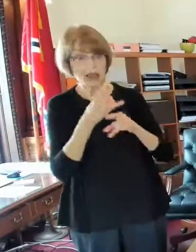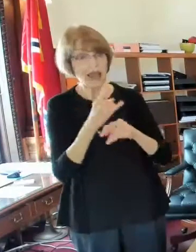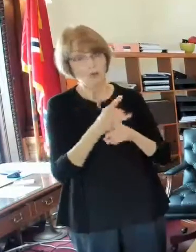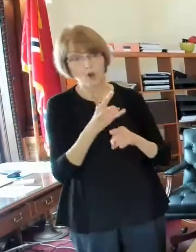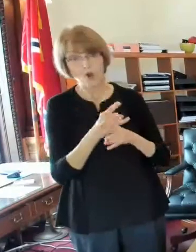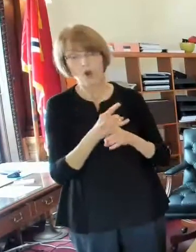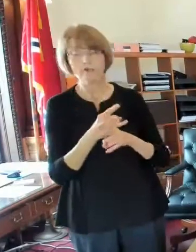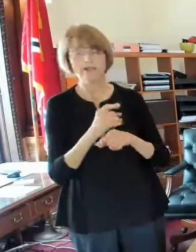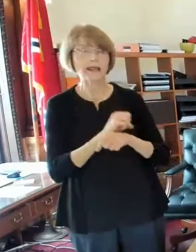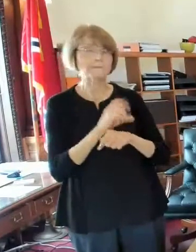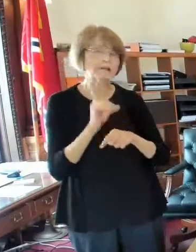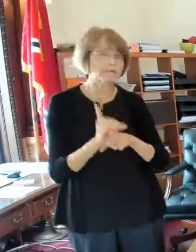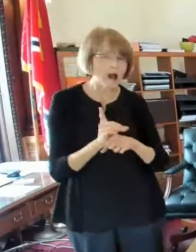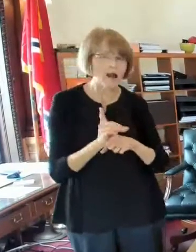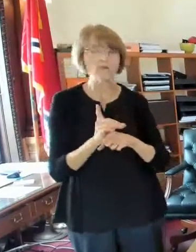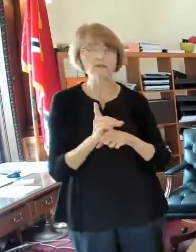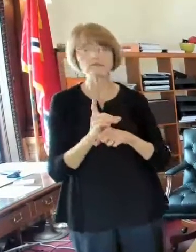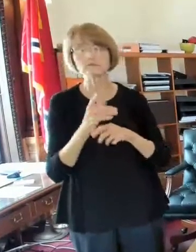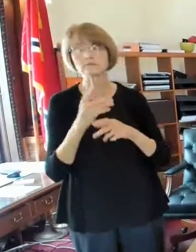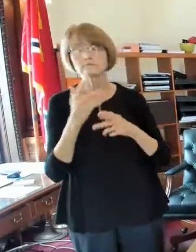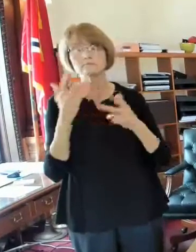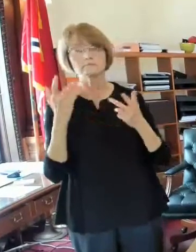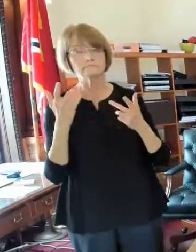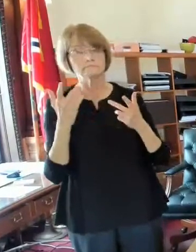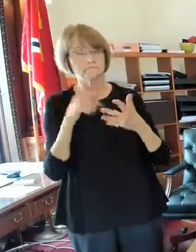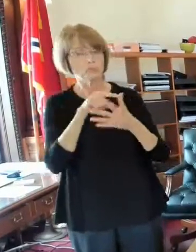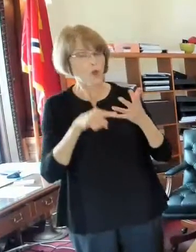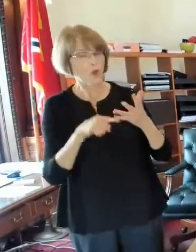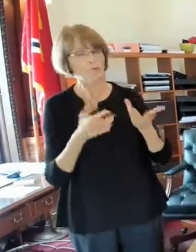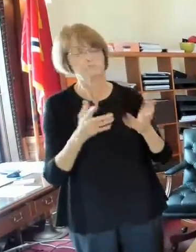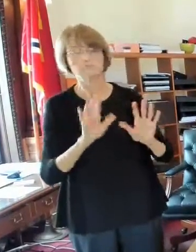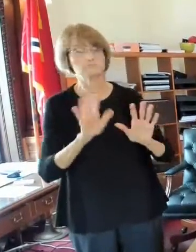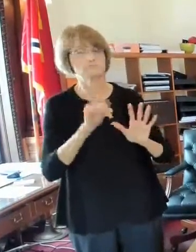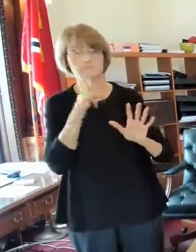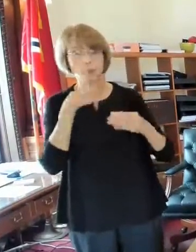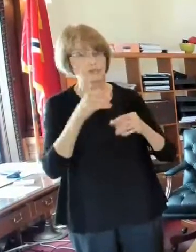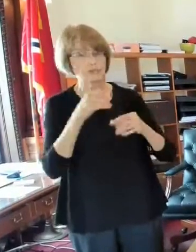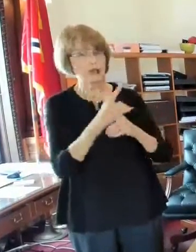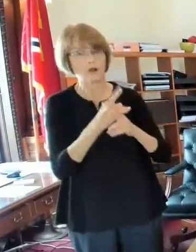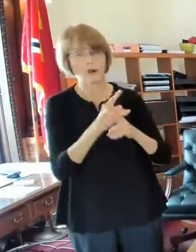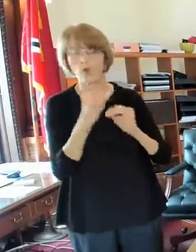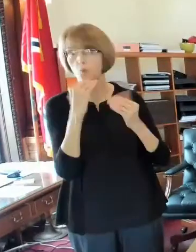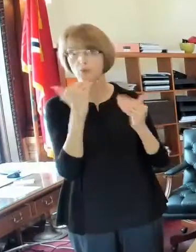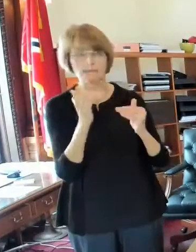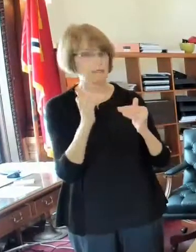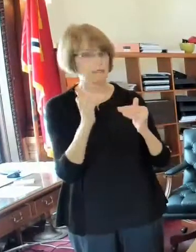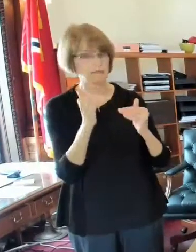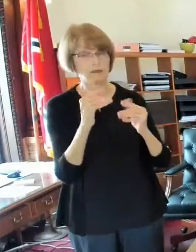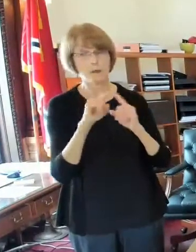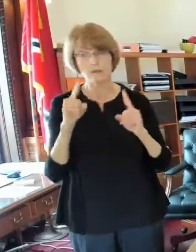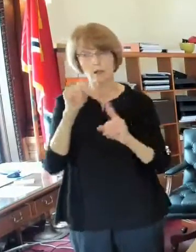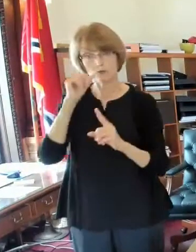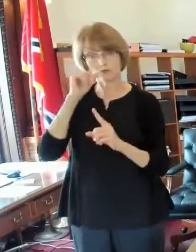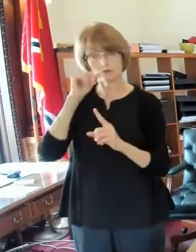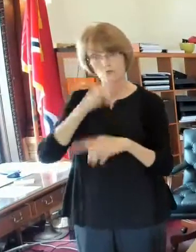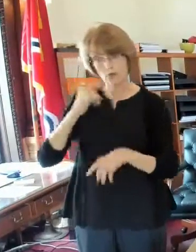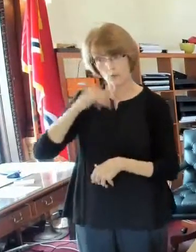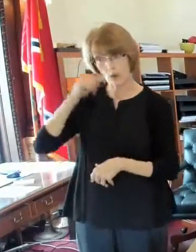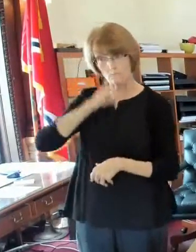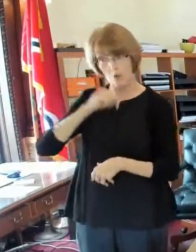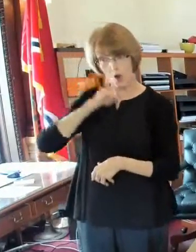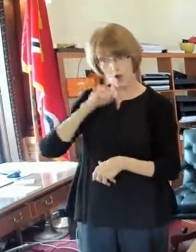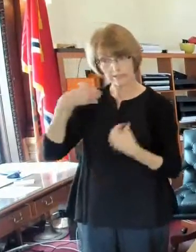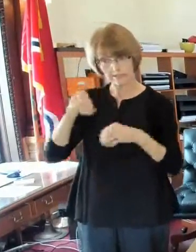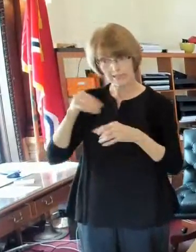thinking McDonald's or Subway or some of those folks. It's not a restriction on those, but any restaurant or bar who does sell